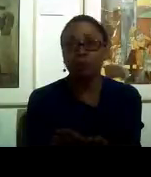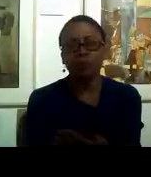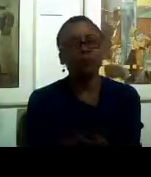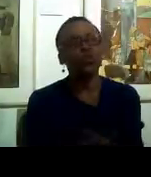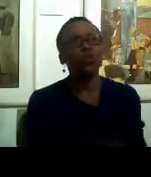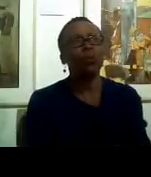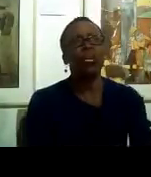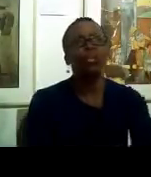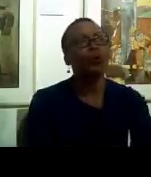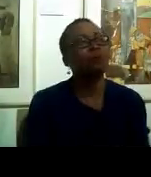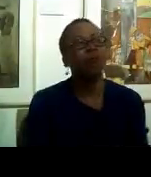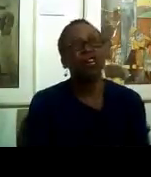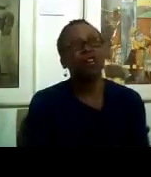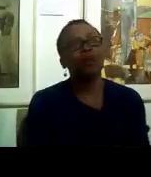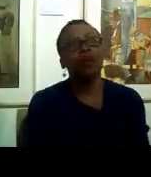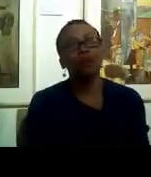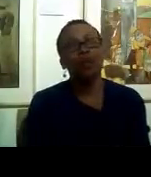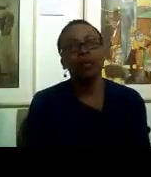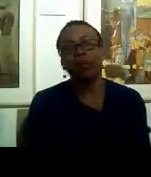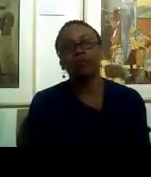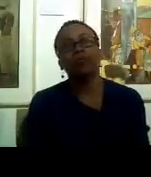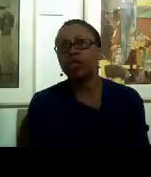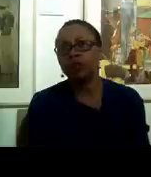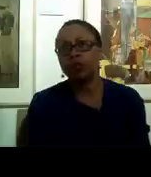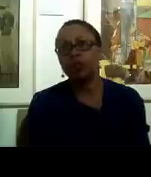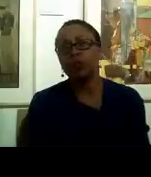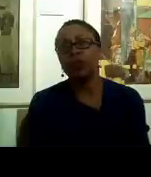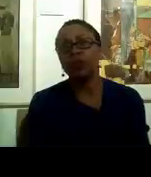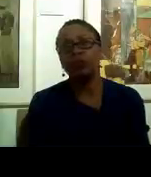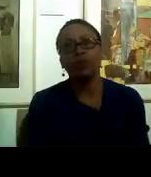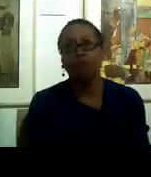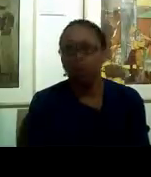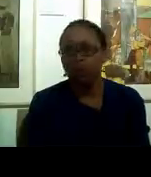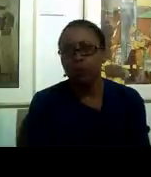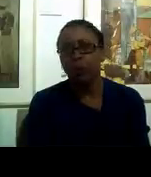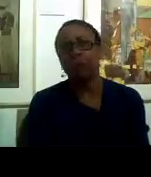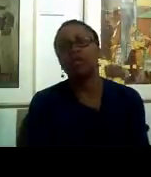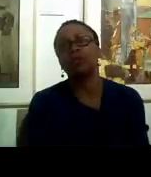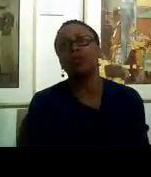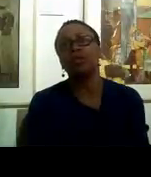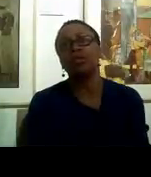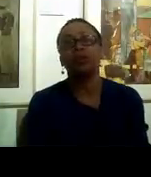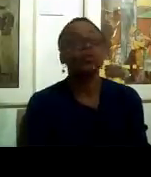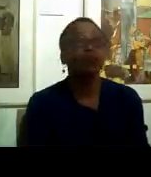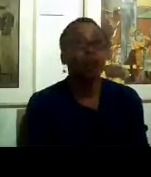Yes. So it's there are so many layers of richness, both in yes. terms of the literary piece, in terms of his art historical